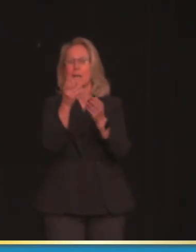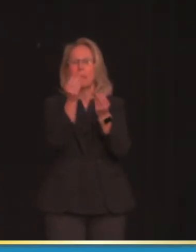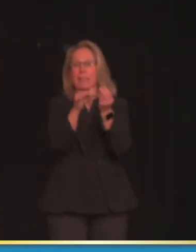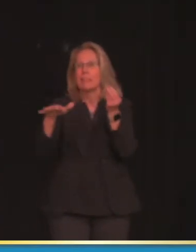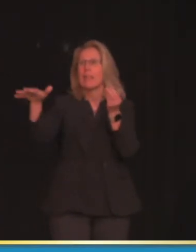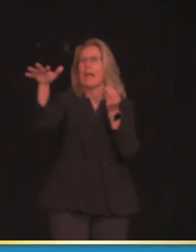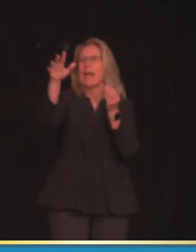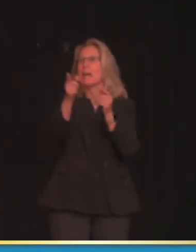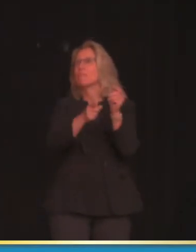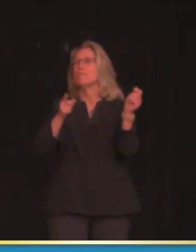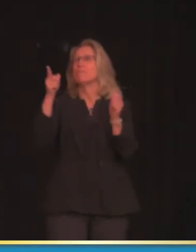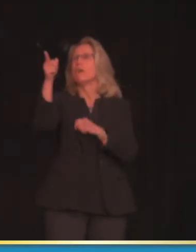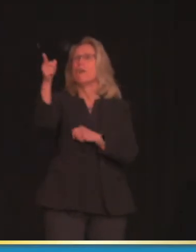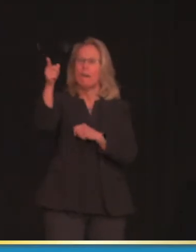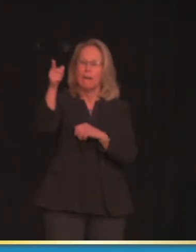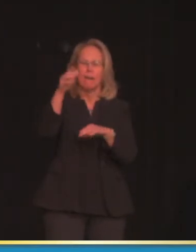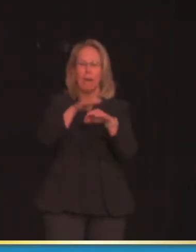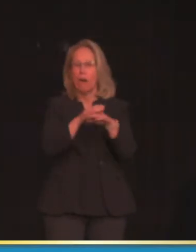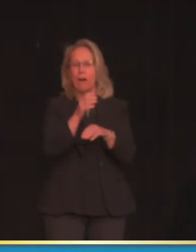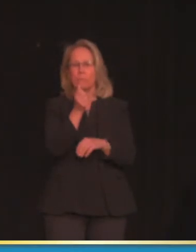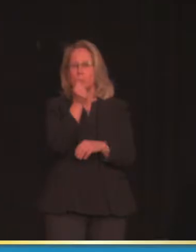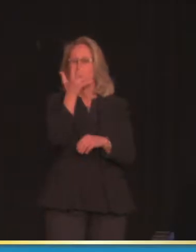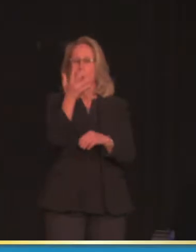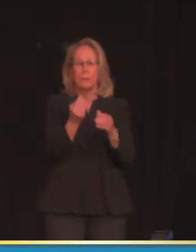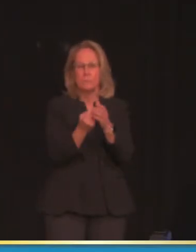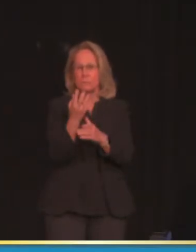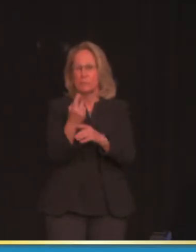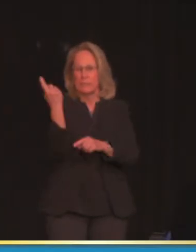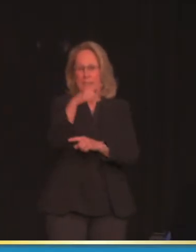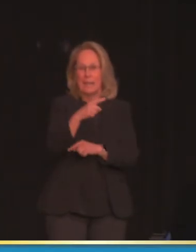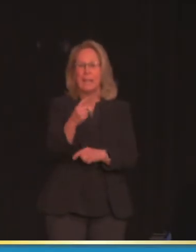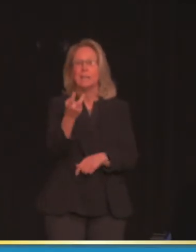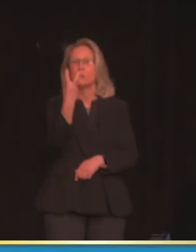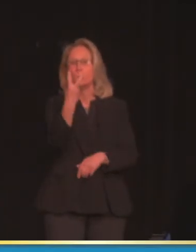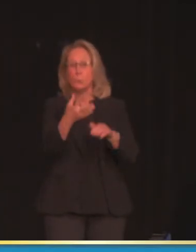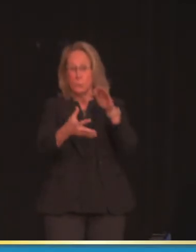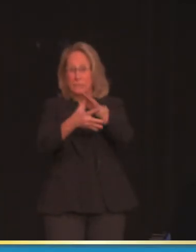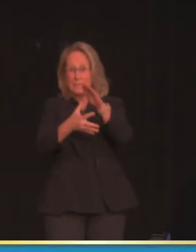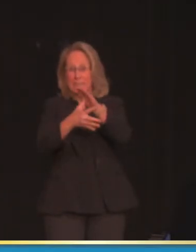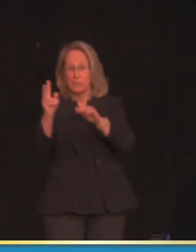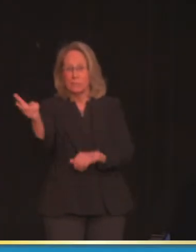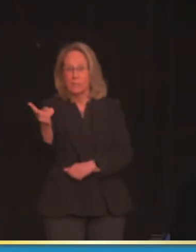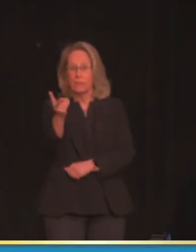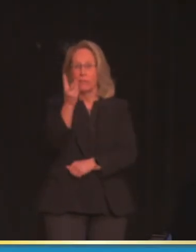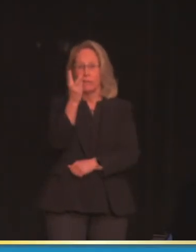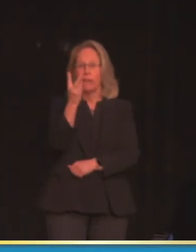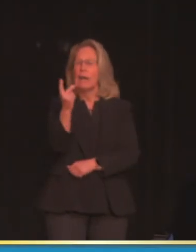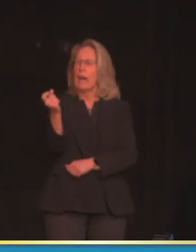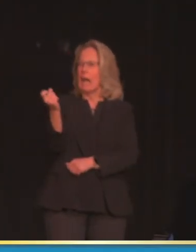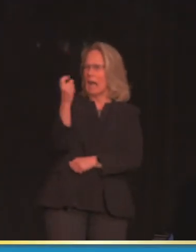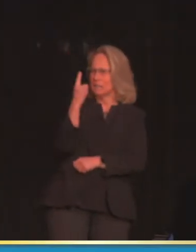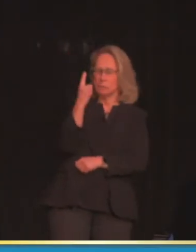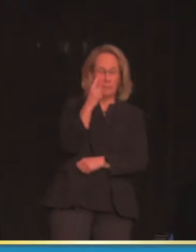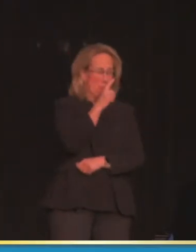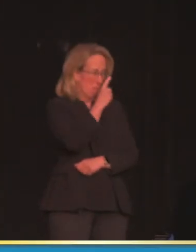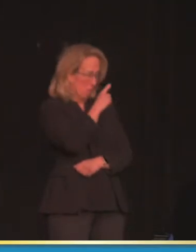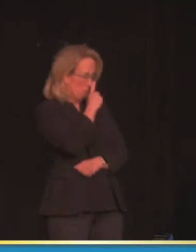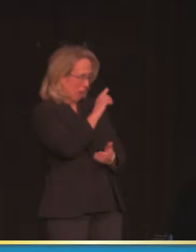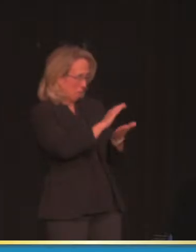day, 2 seniors came up to me and asked me if I would consider being a sponsor to their class of